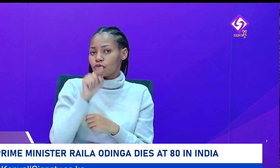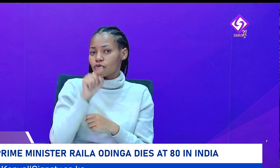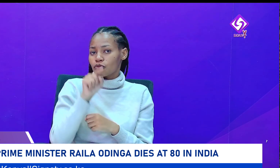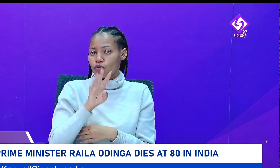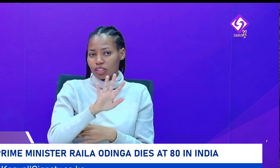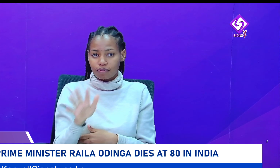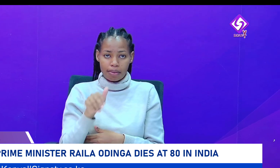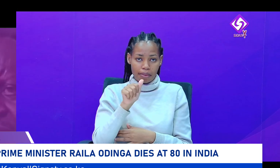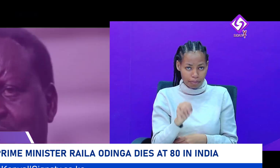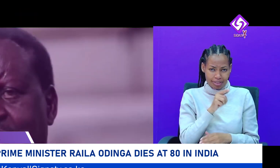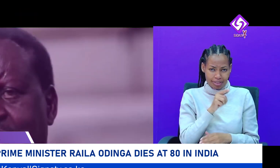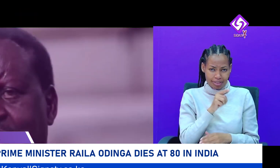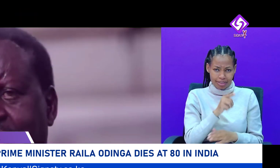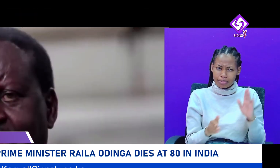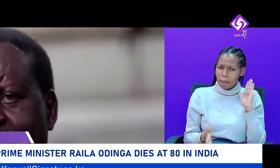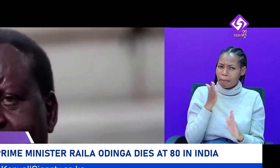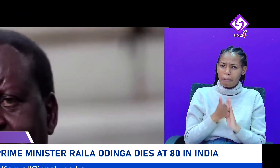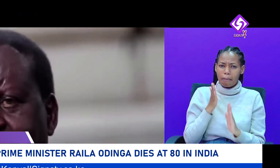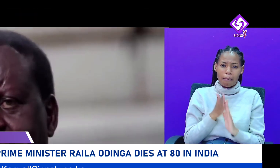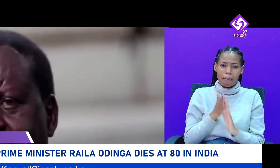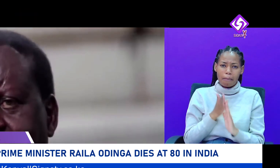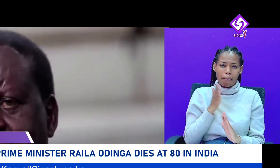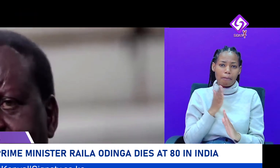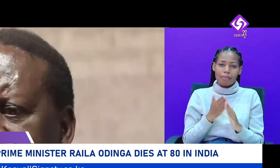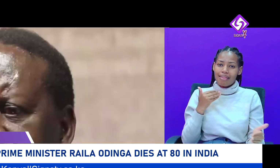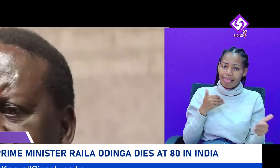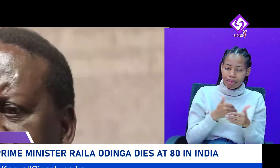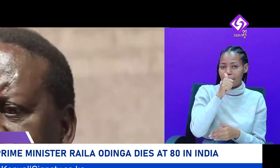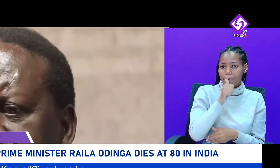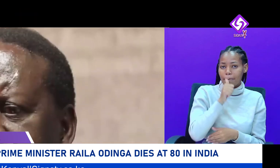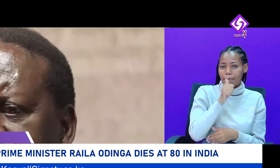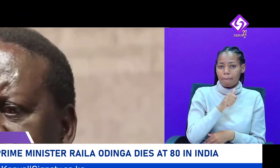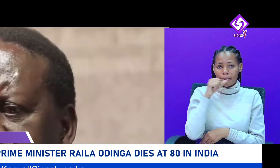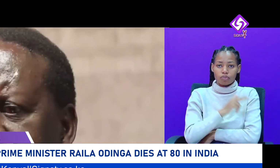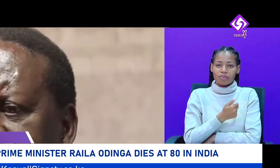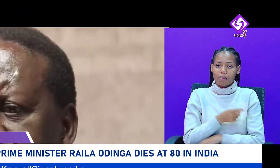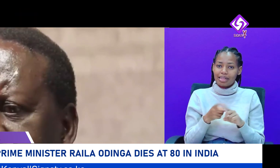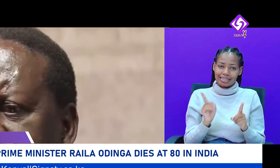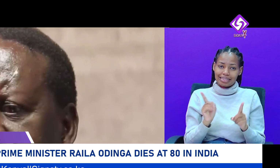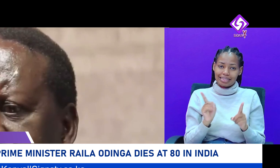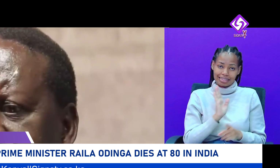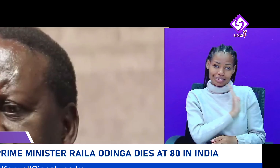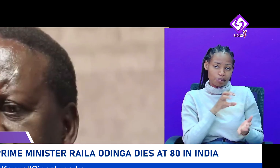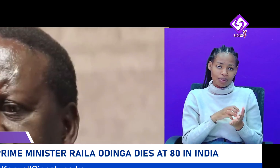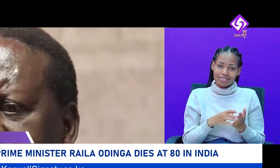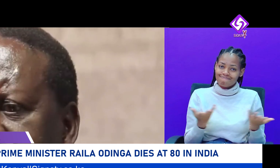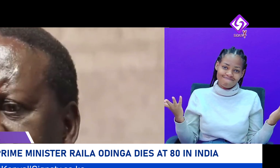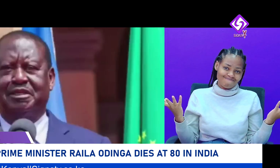to a nearby private hospital, but his condition severely deteriorated and he could not be